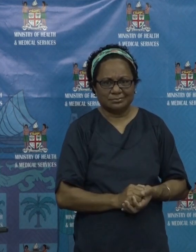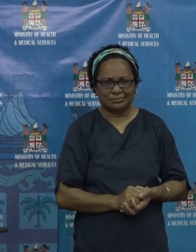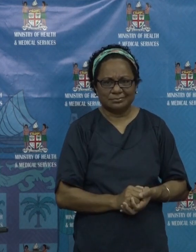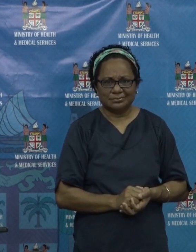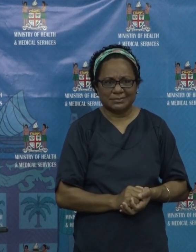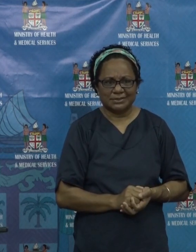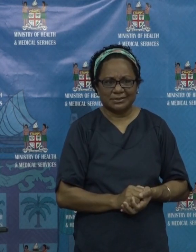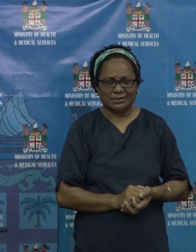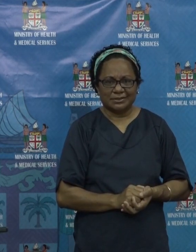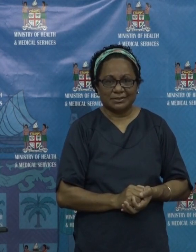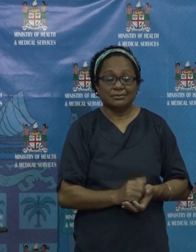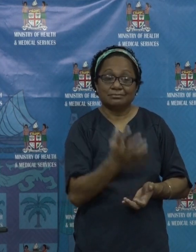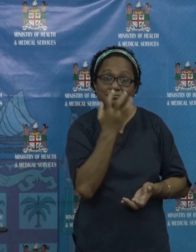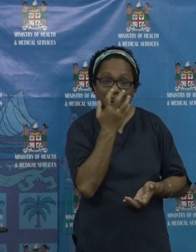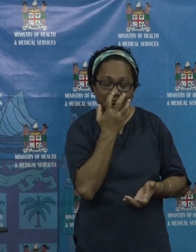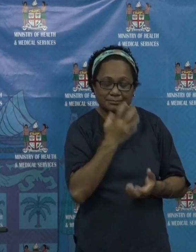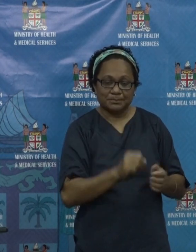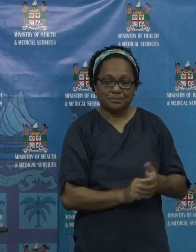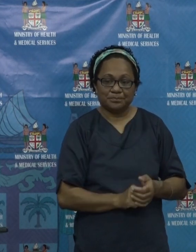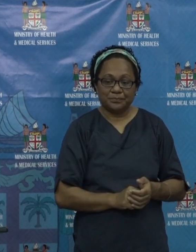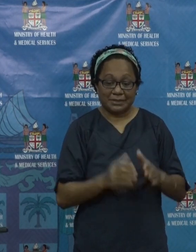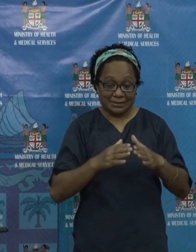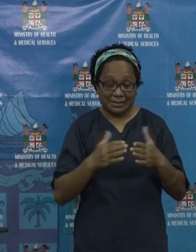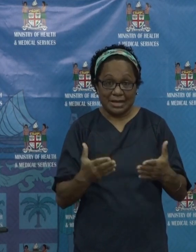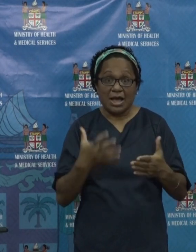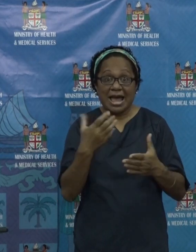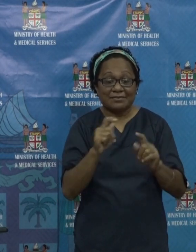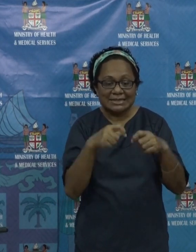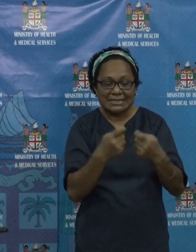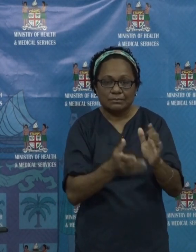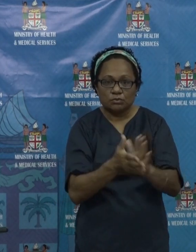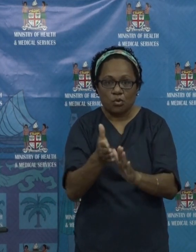screening and contact tracing